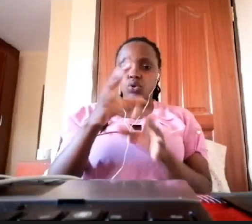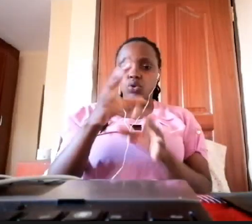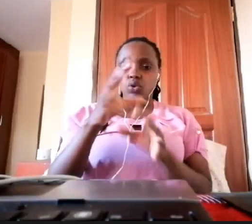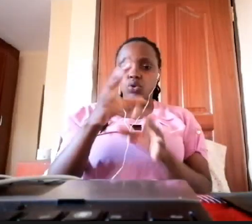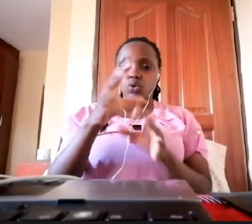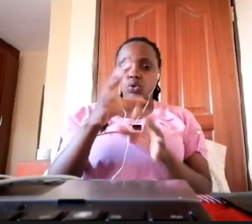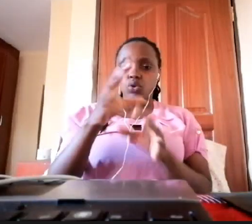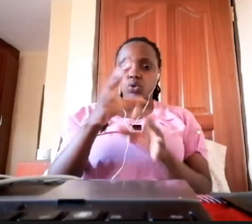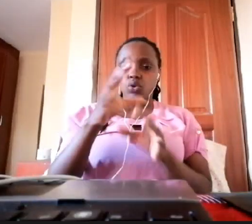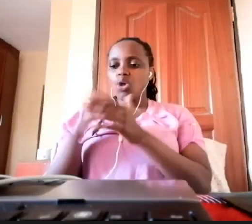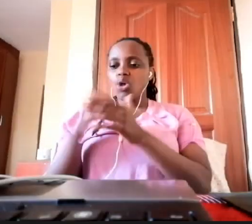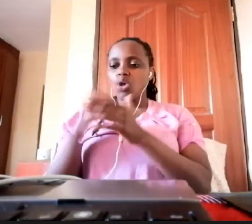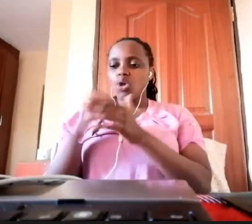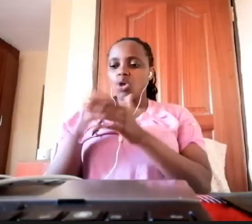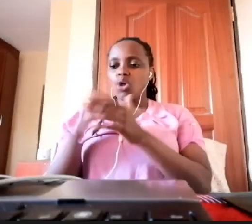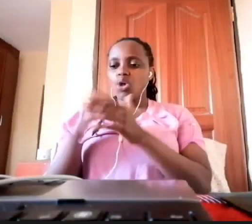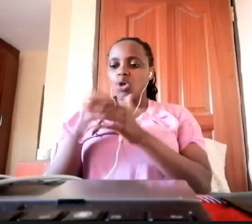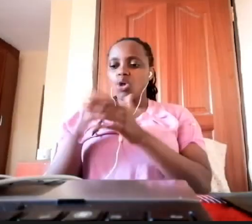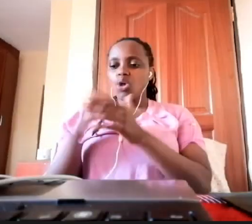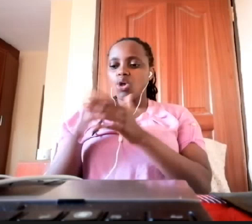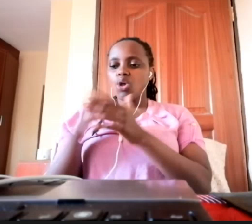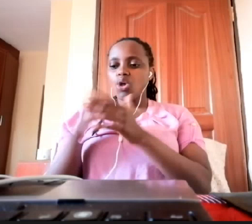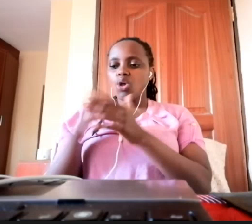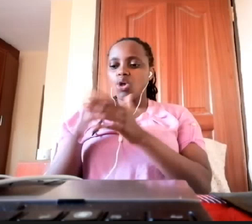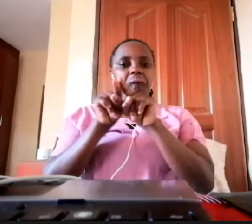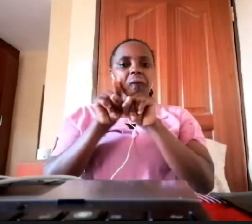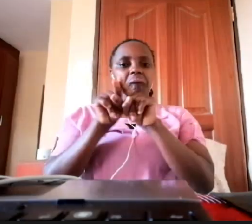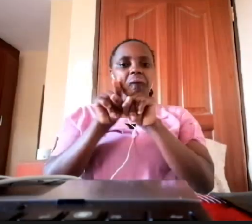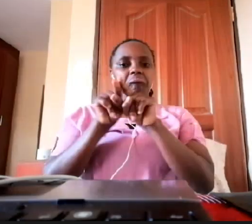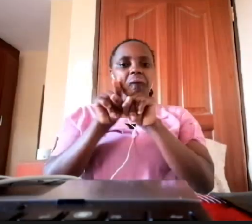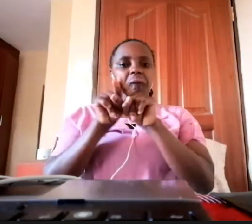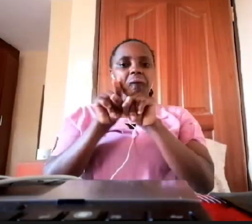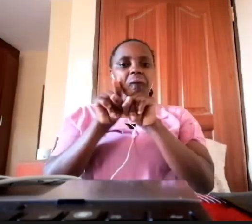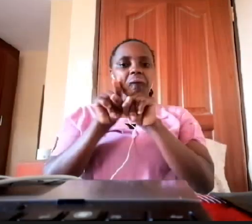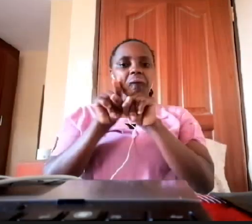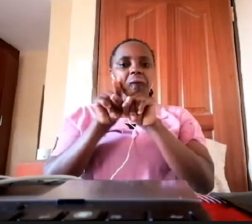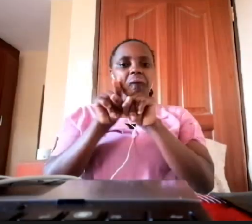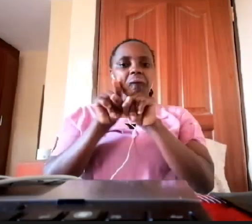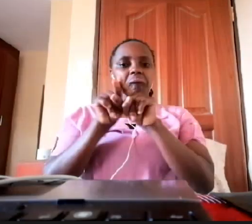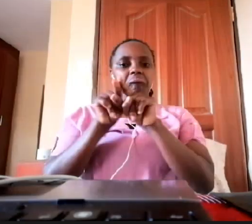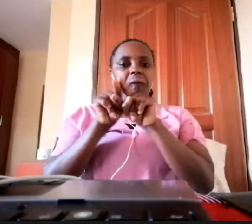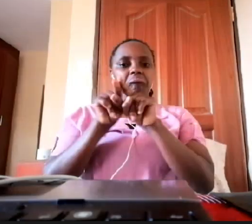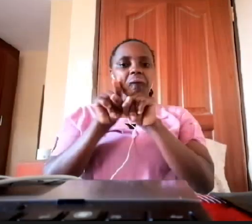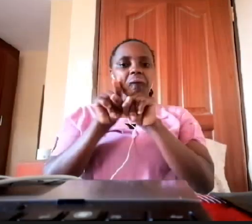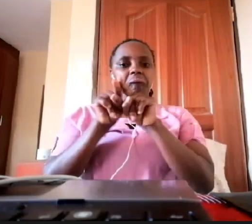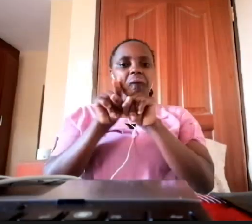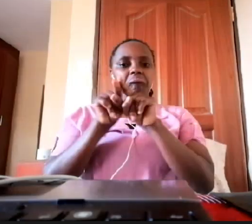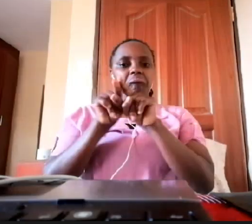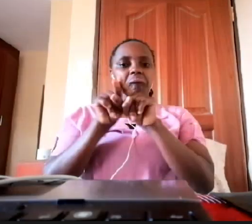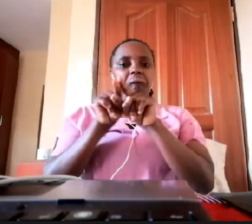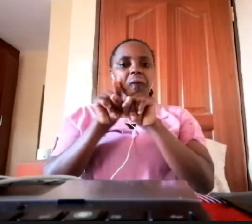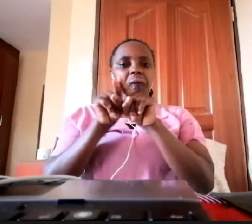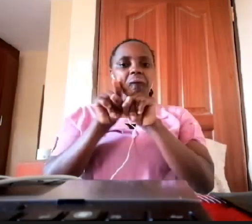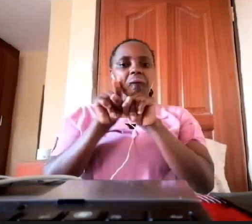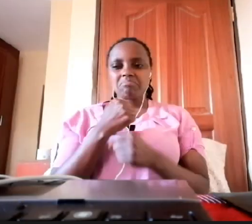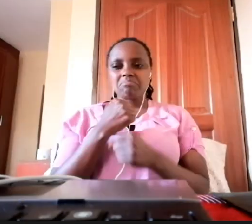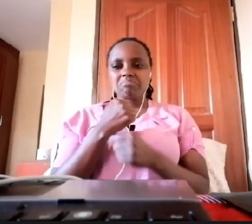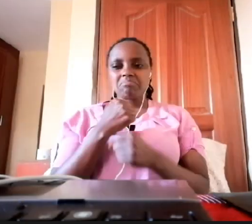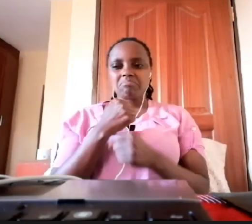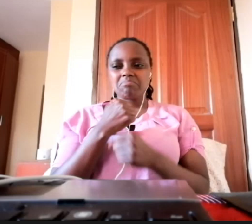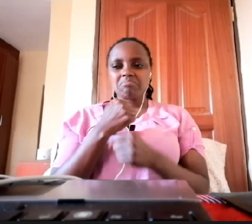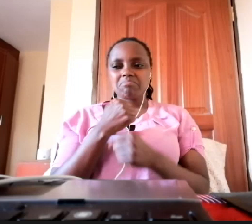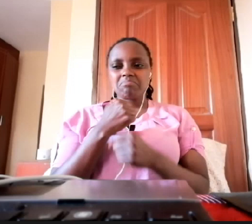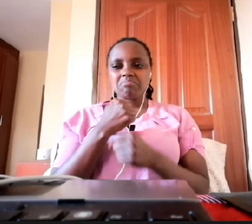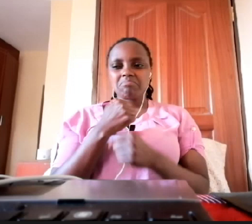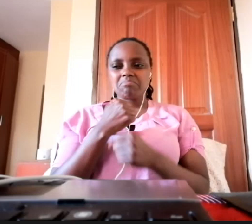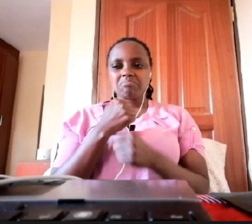our neighboring countries in Central Africa who were unable to speak today. and